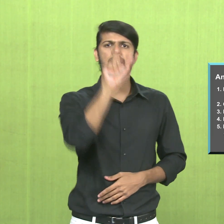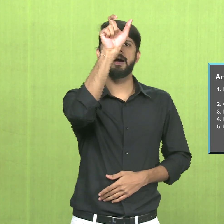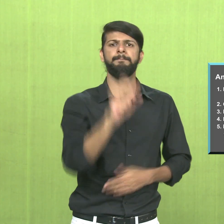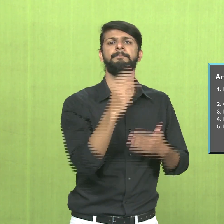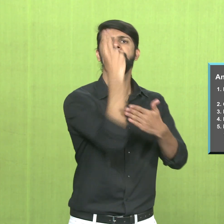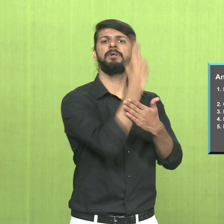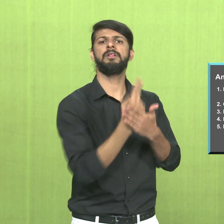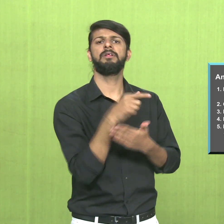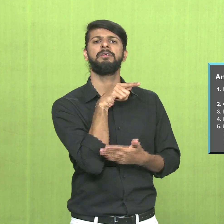was a Spanish painter.